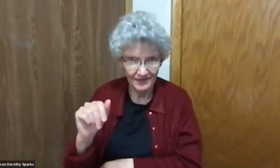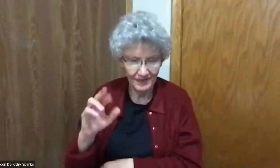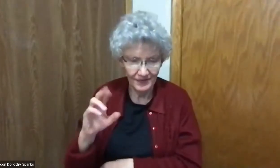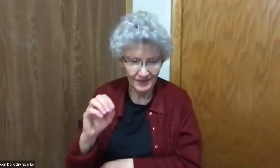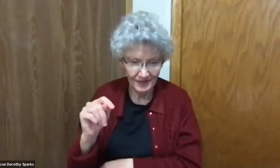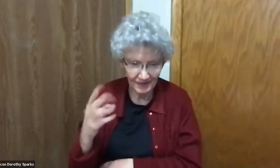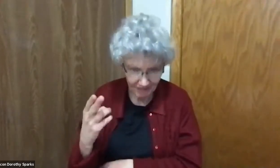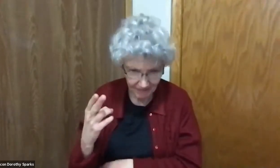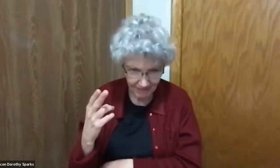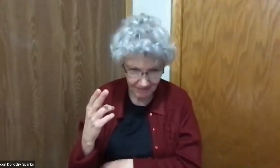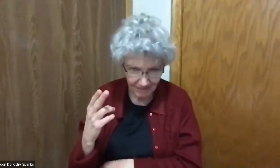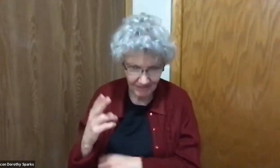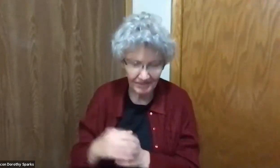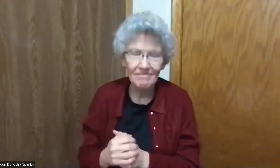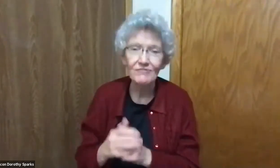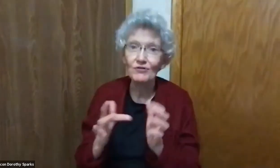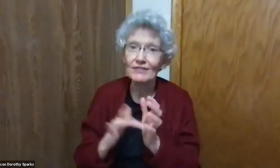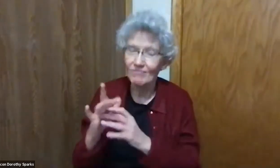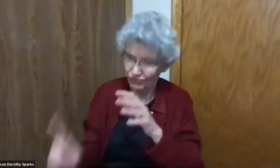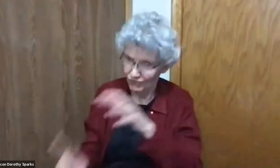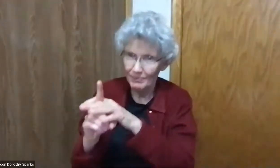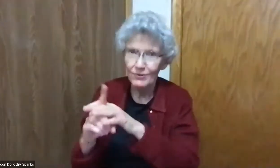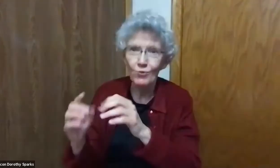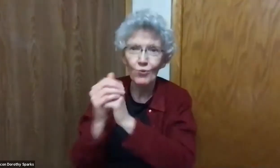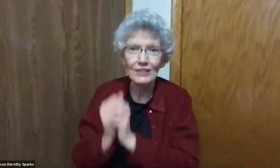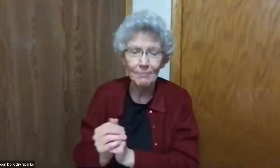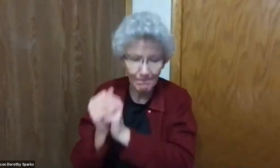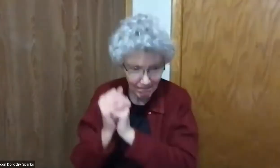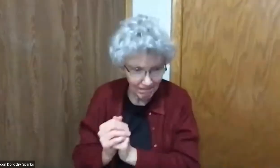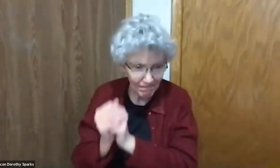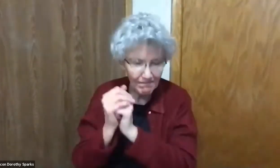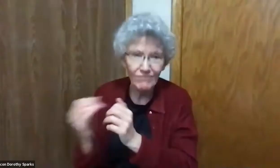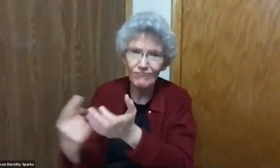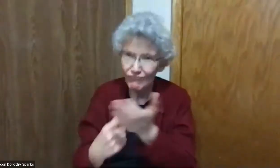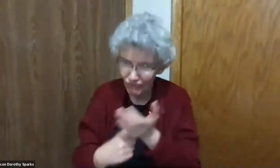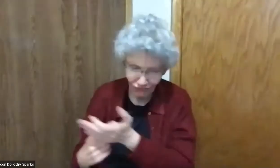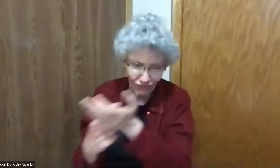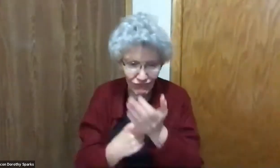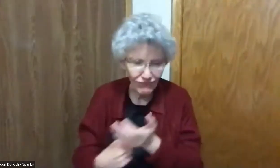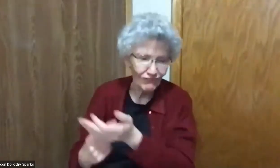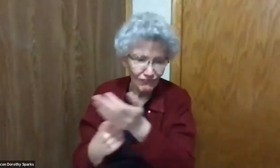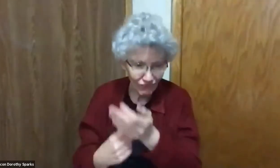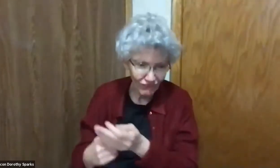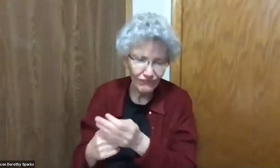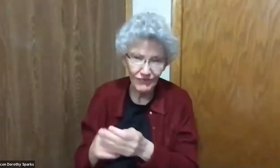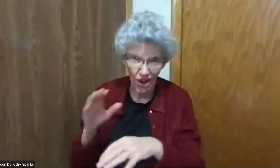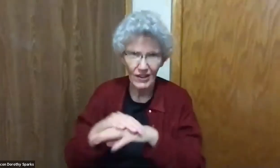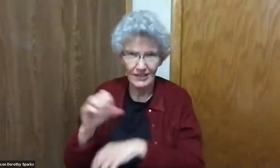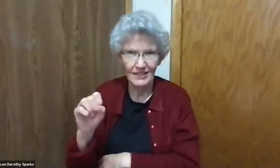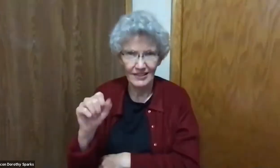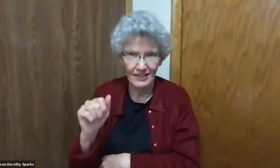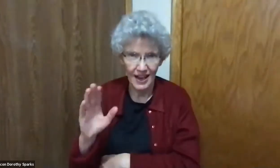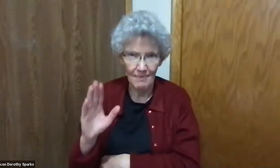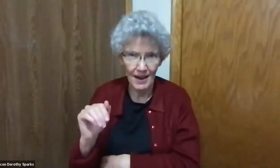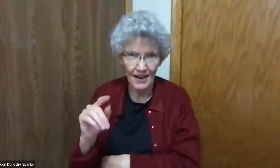Jesus went back to Nazareth, where he had been brought up. And as usual,